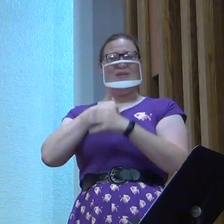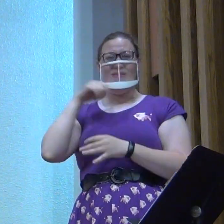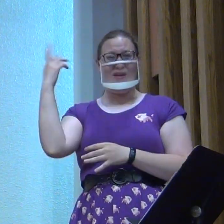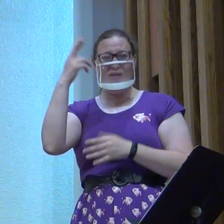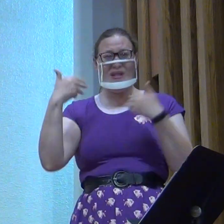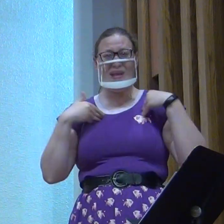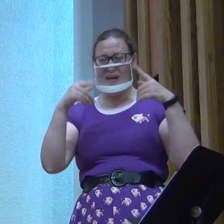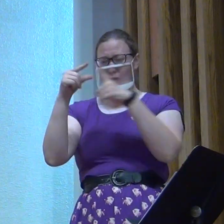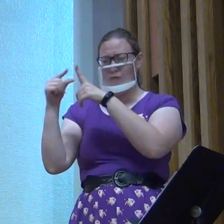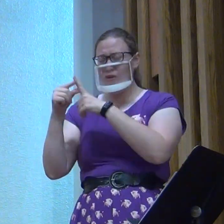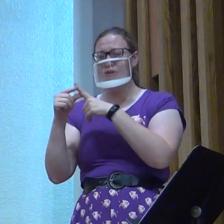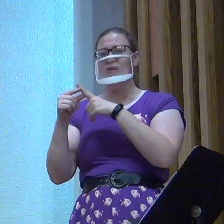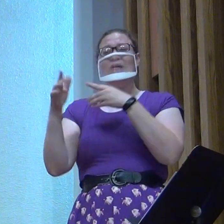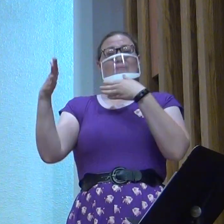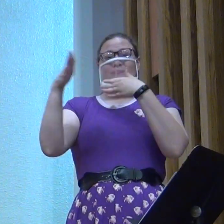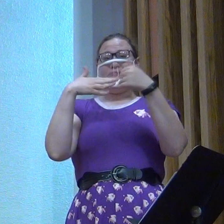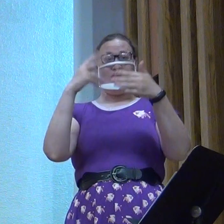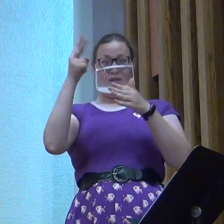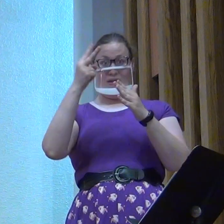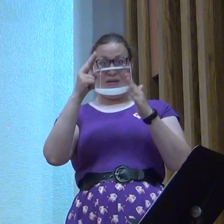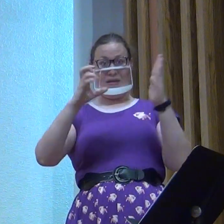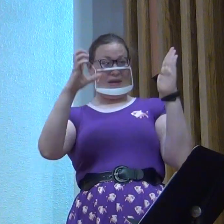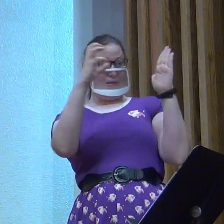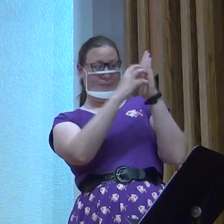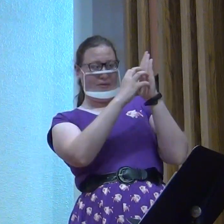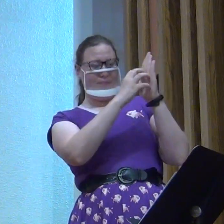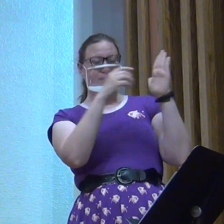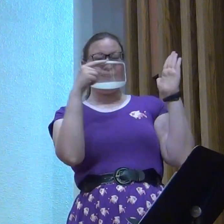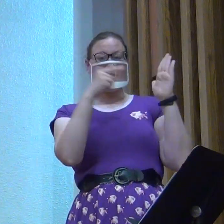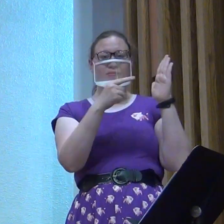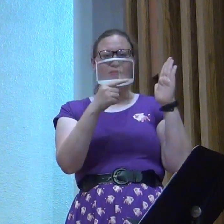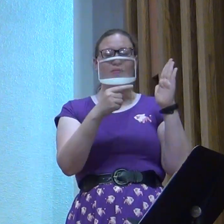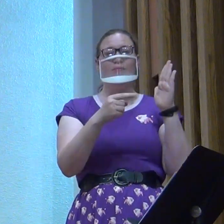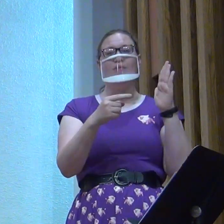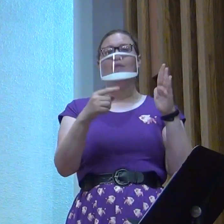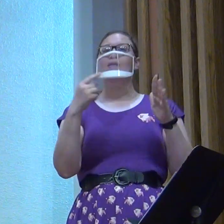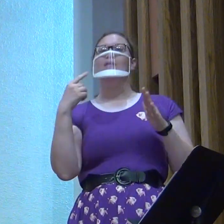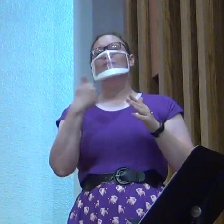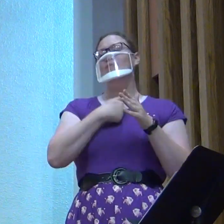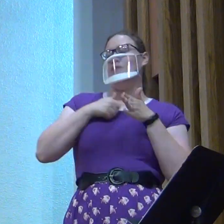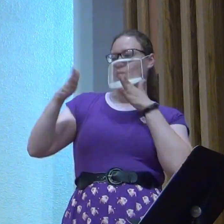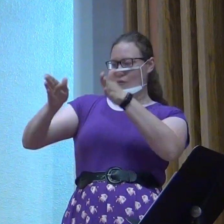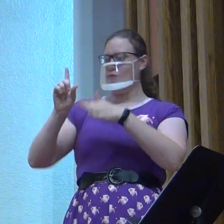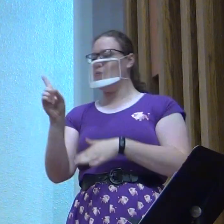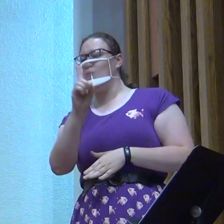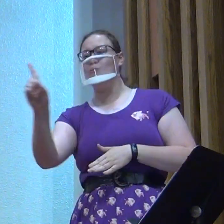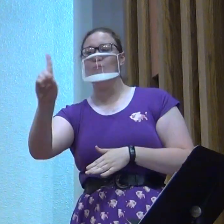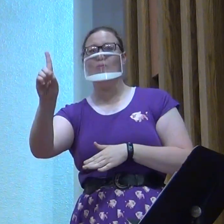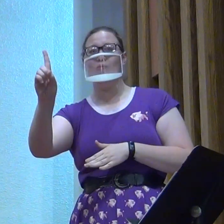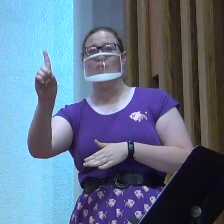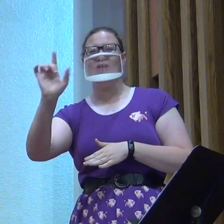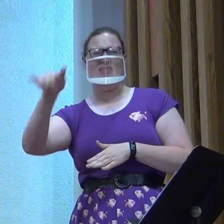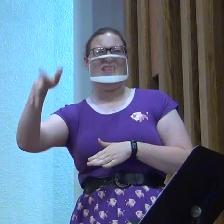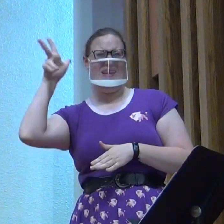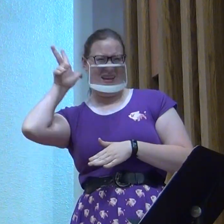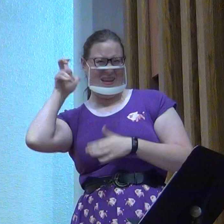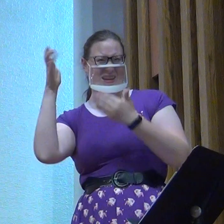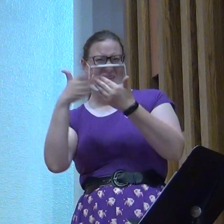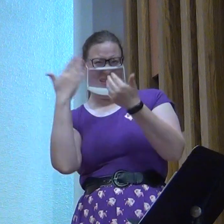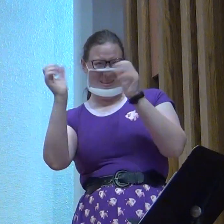song. So in the second verse, I was walking down the street one day, that's the part that you hear